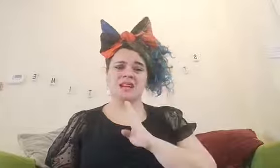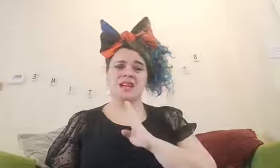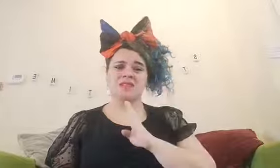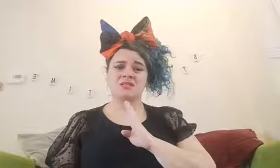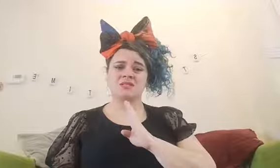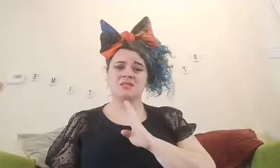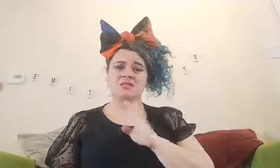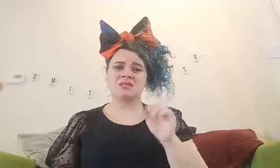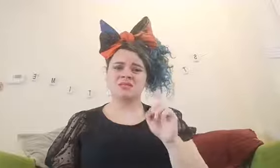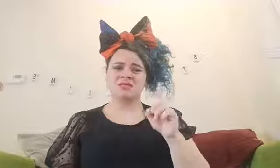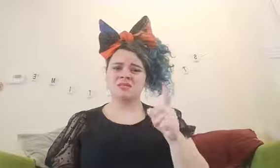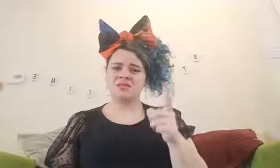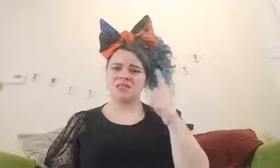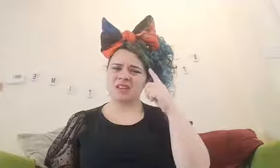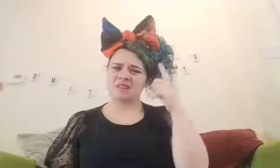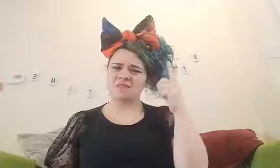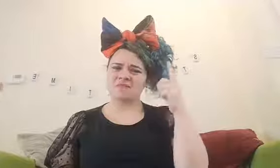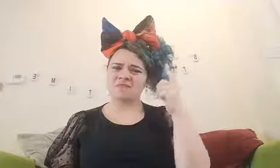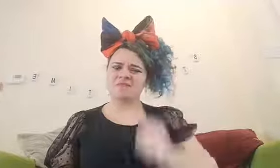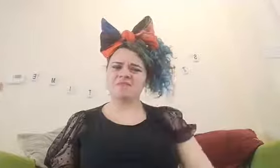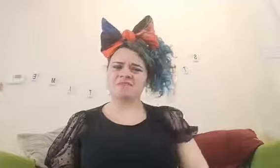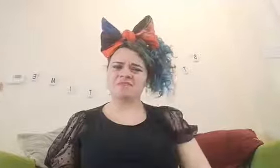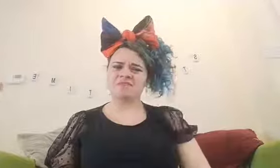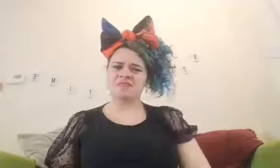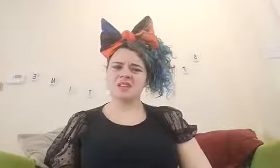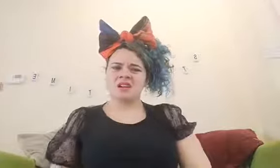sad. What do you think?